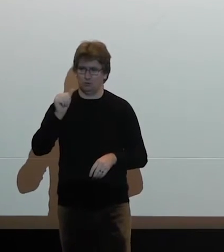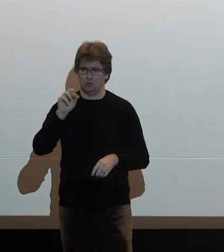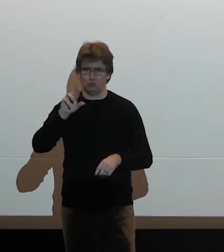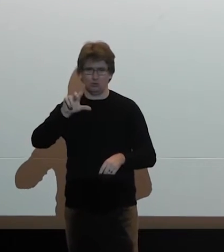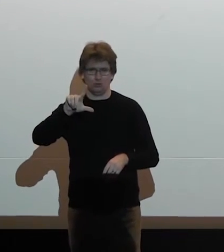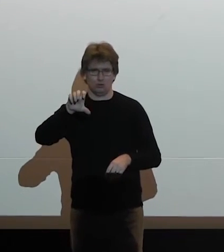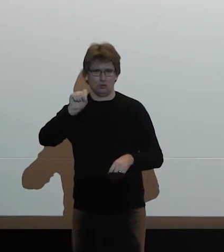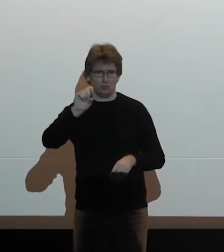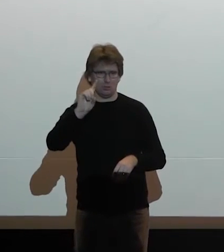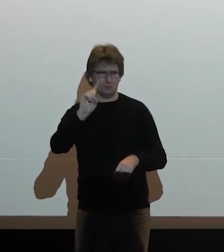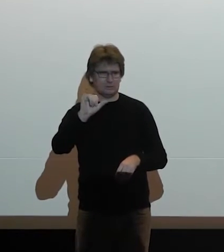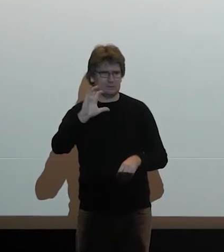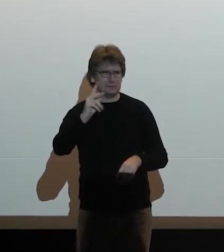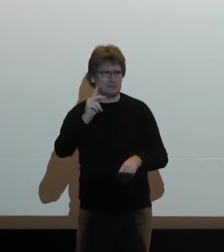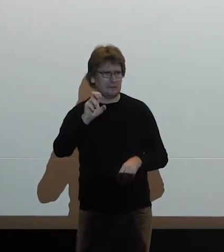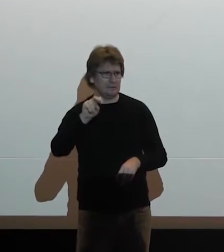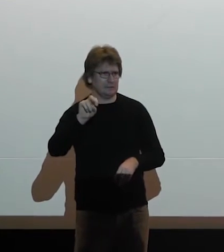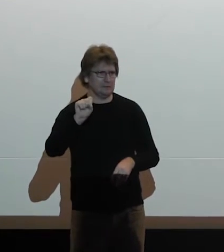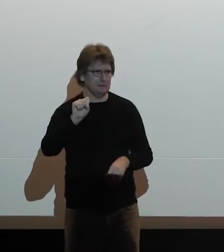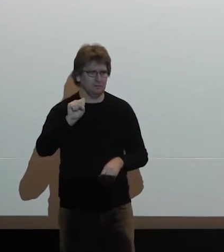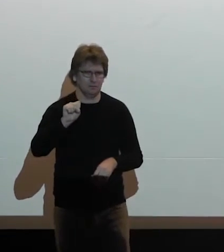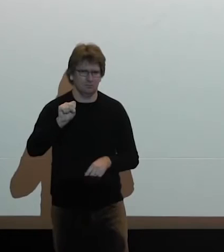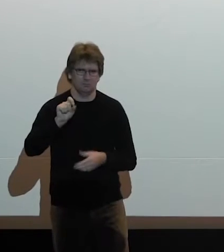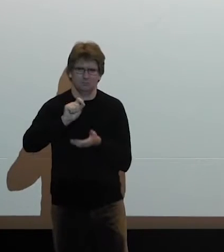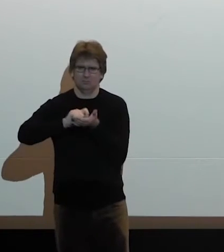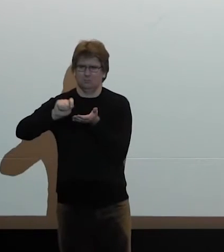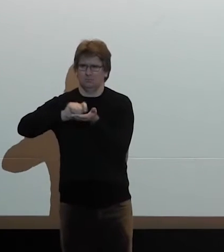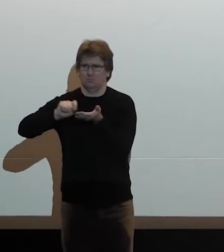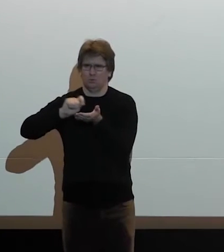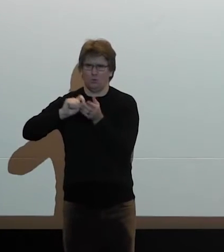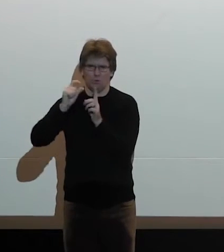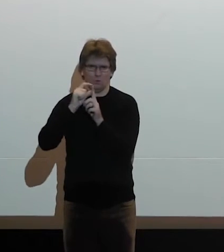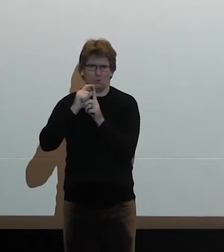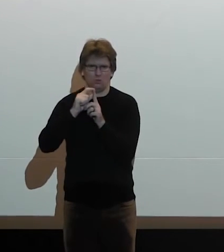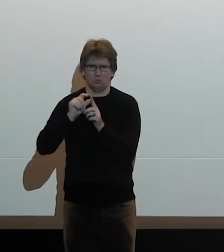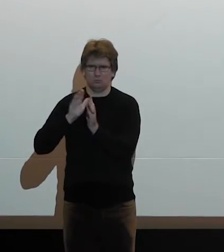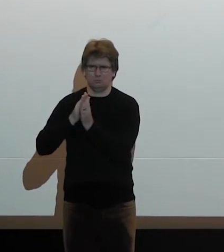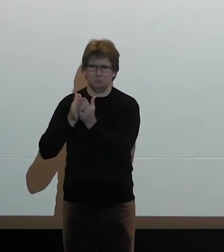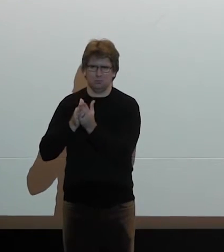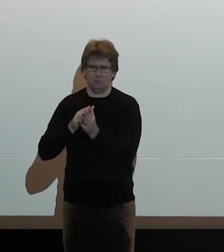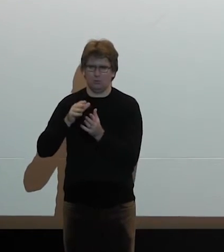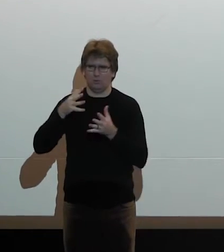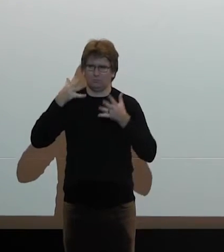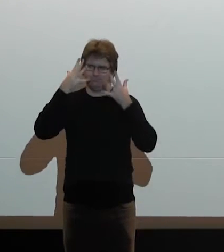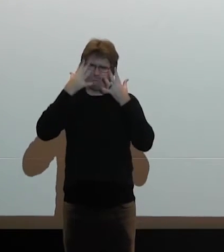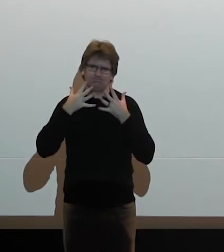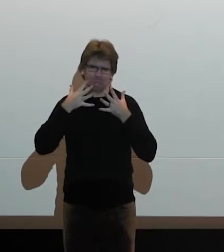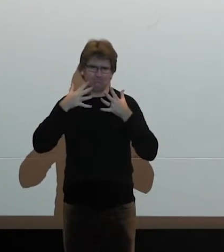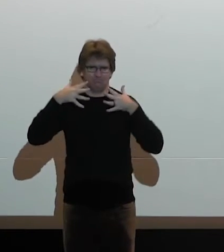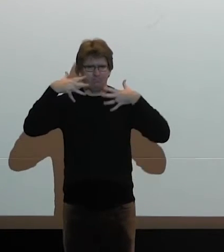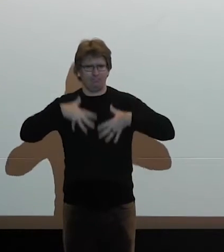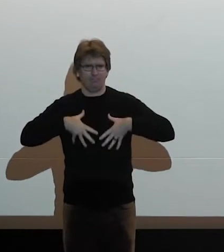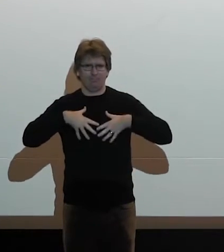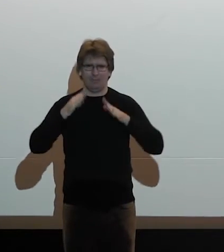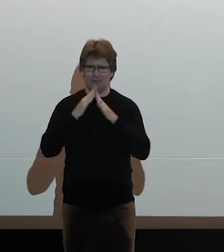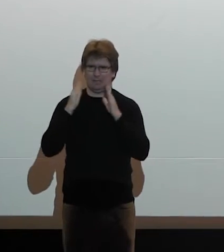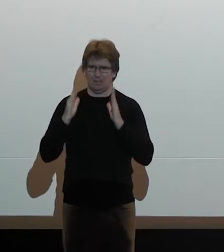So, with that in mind, I want to open with a quote by Charles Dickens from his book